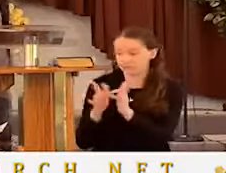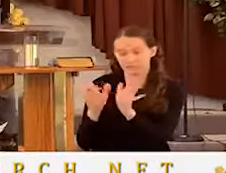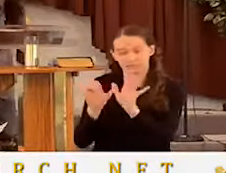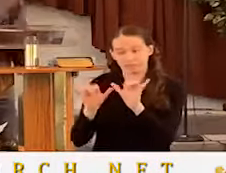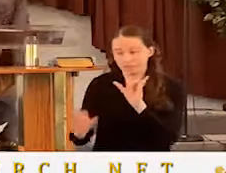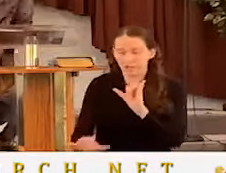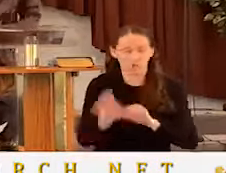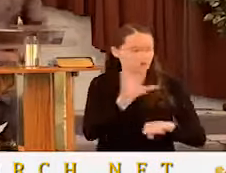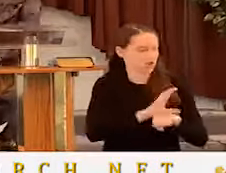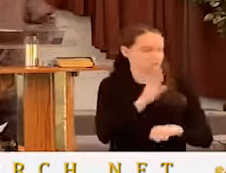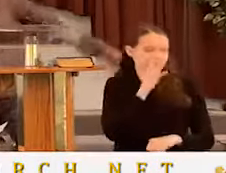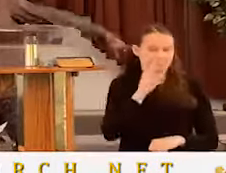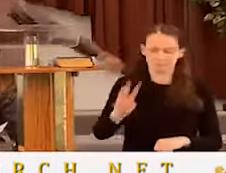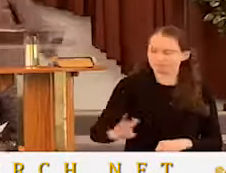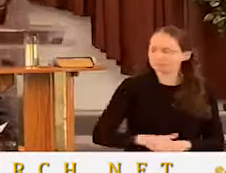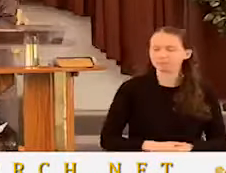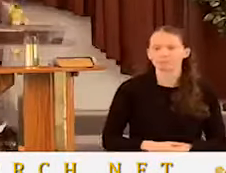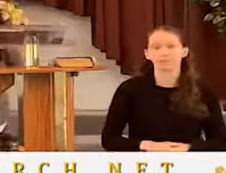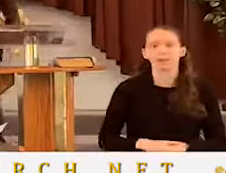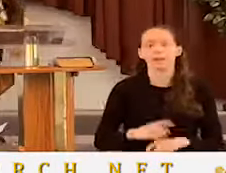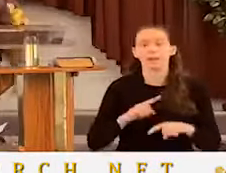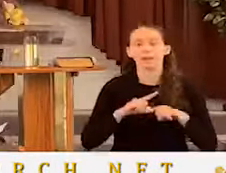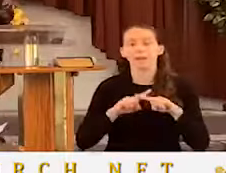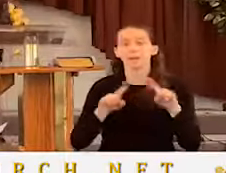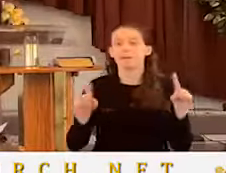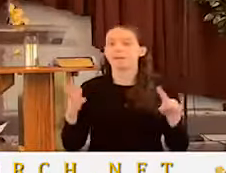was still asleep. But